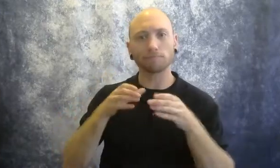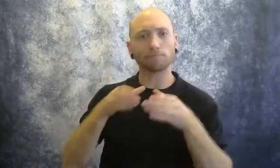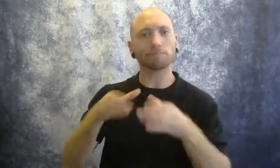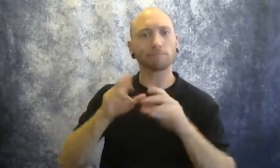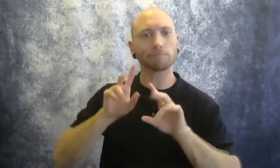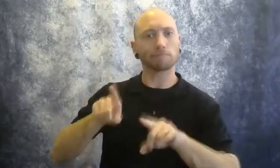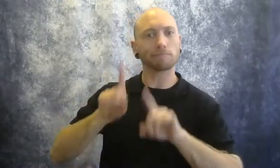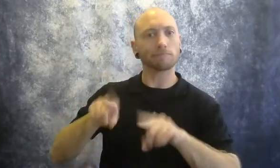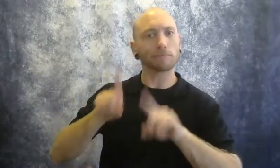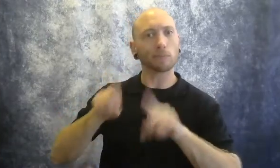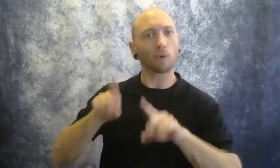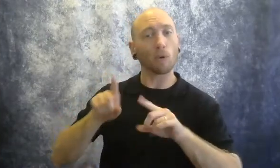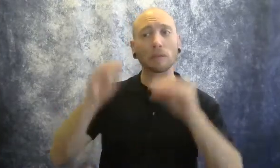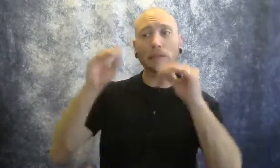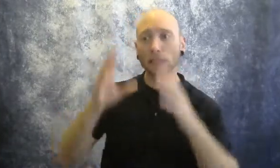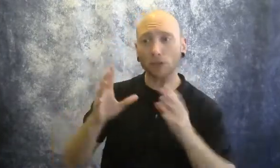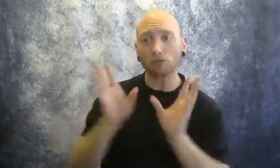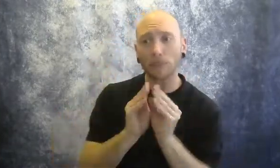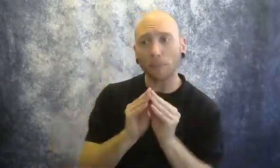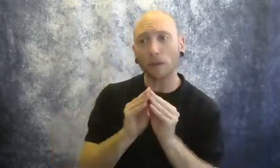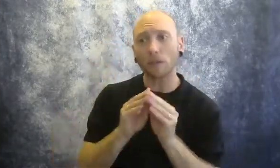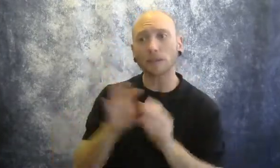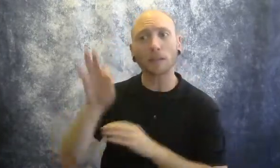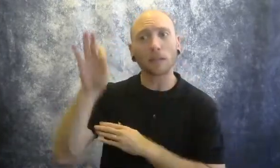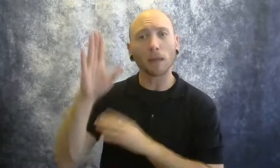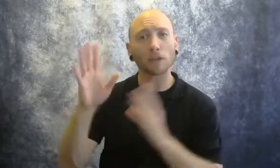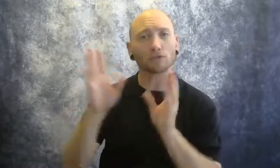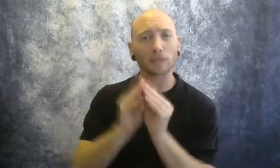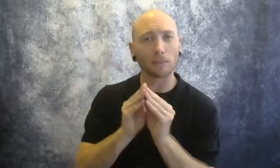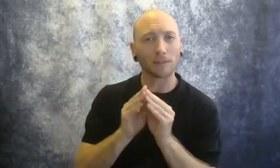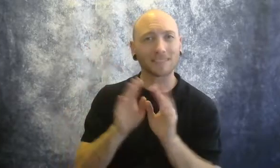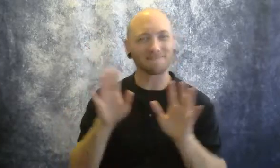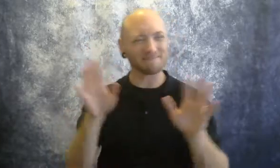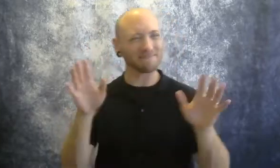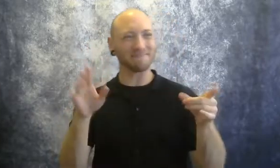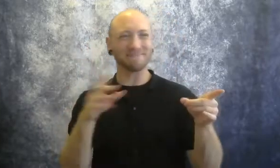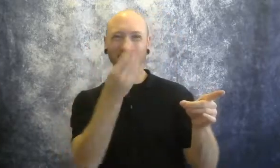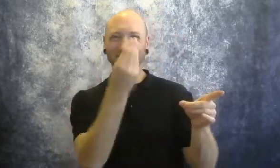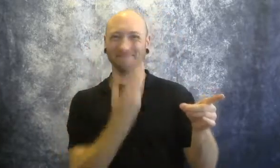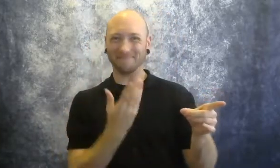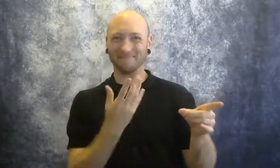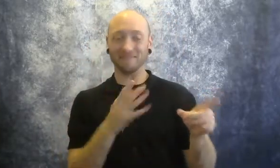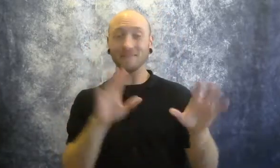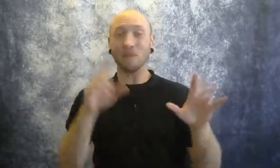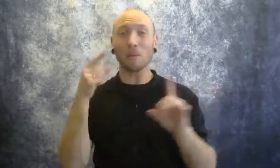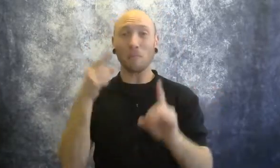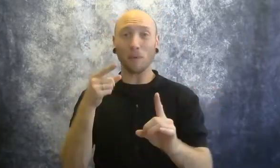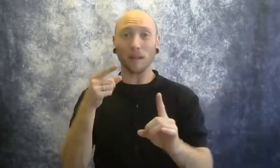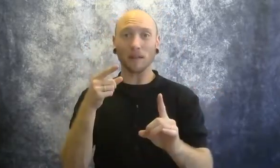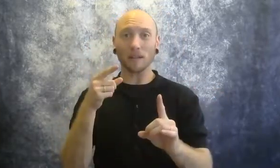down now often to do teacher and pastor seminars. Blessings, Herb. So see, these